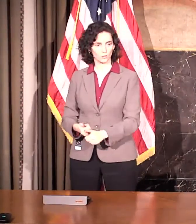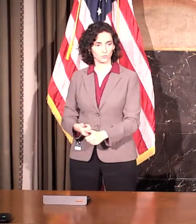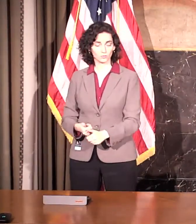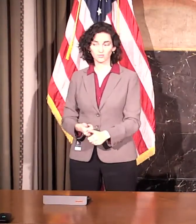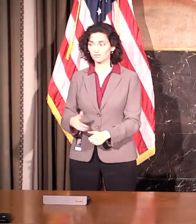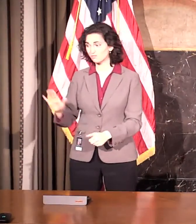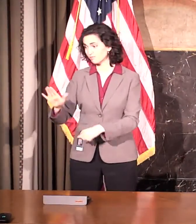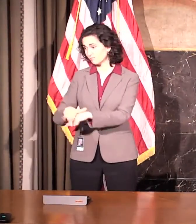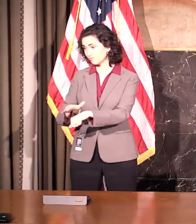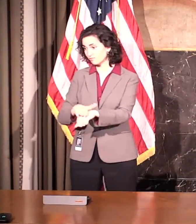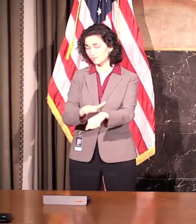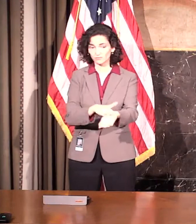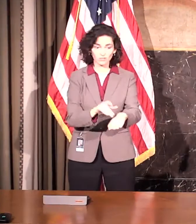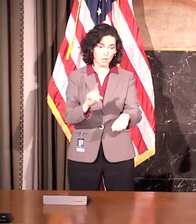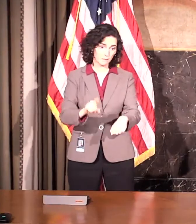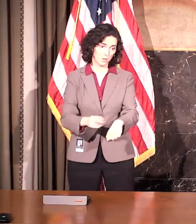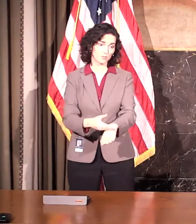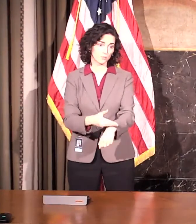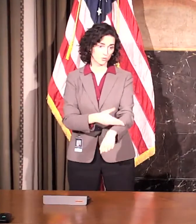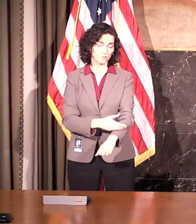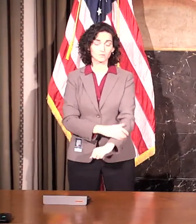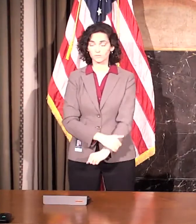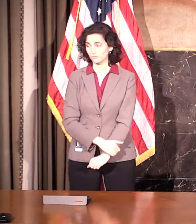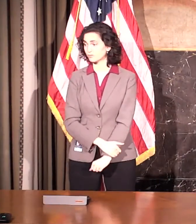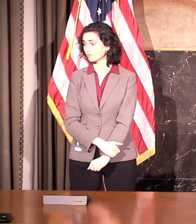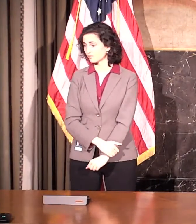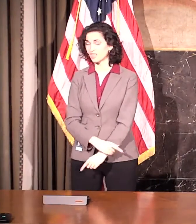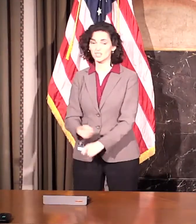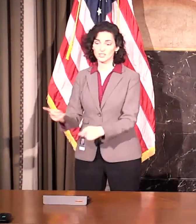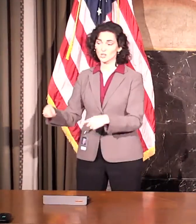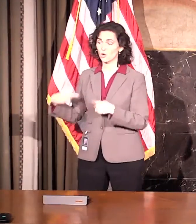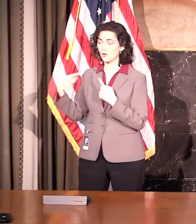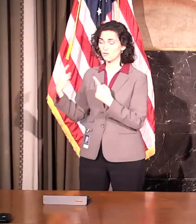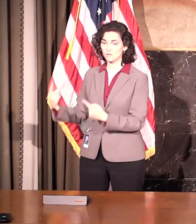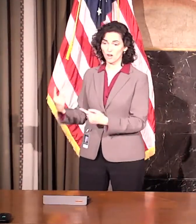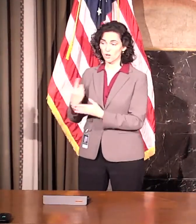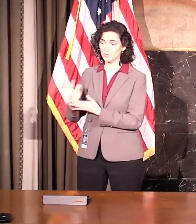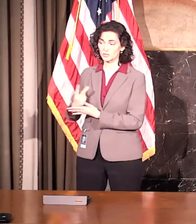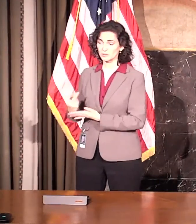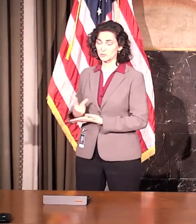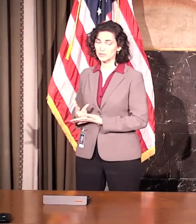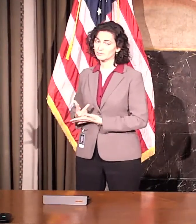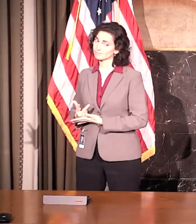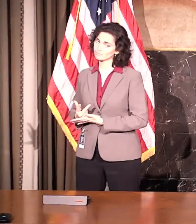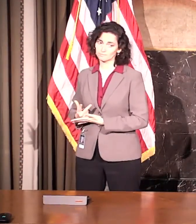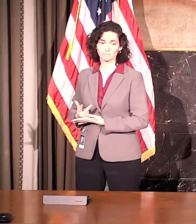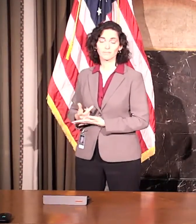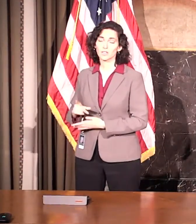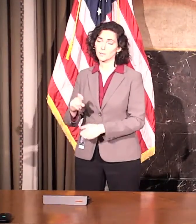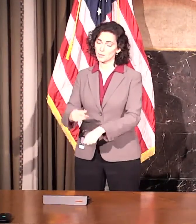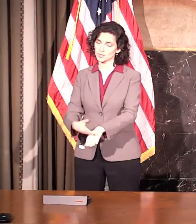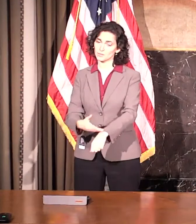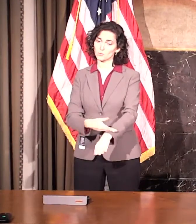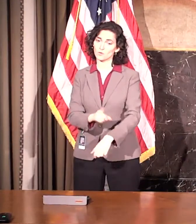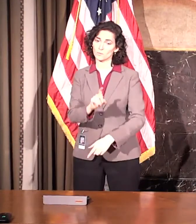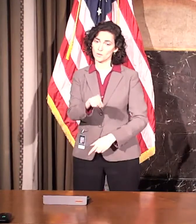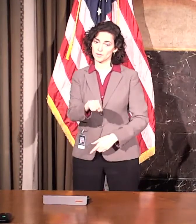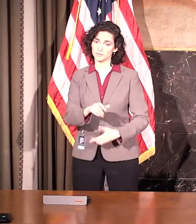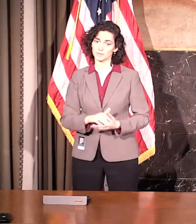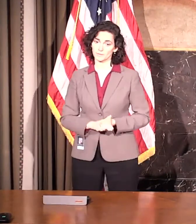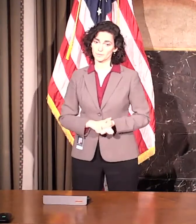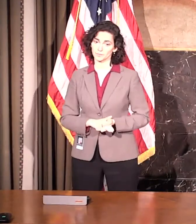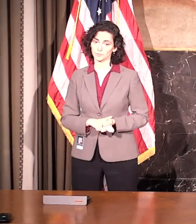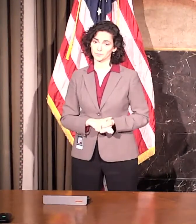better collectively than has been the case over the last several weeks. We know that. And we certainly need